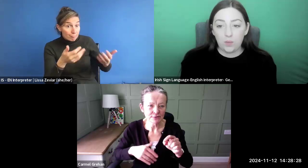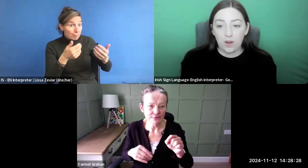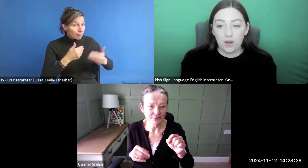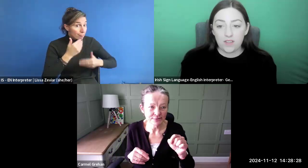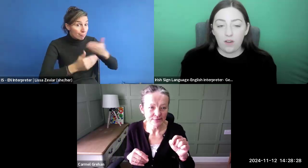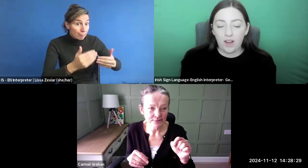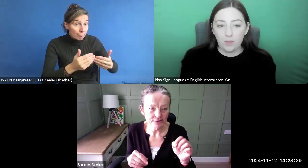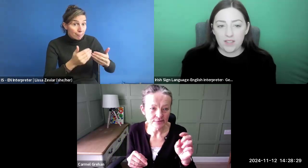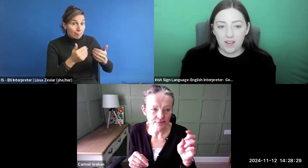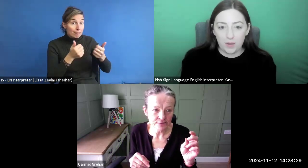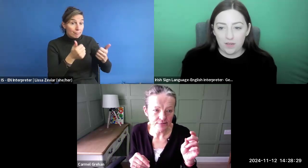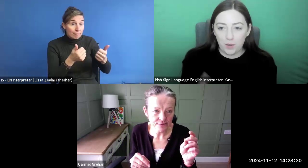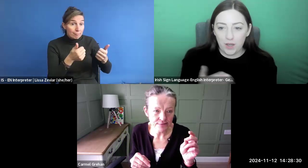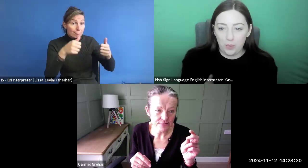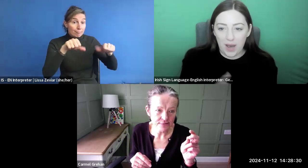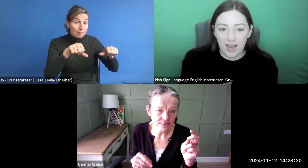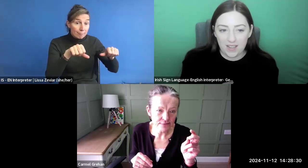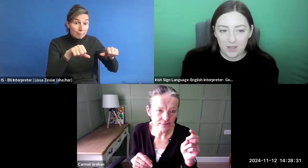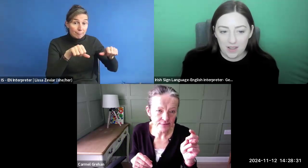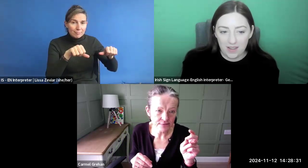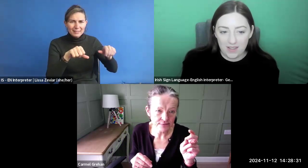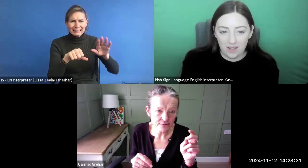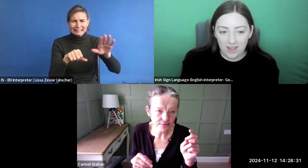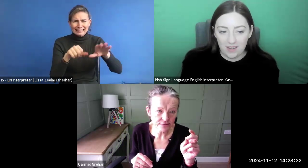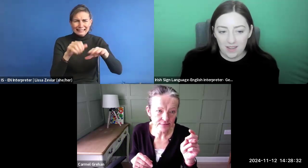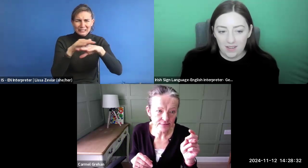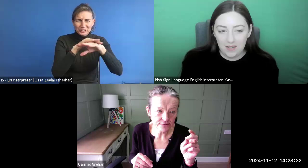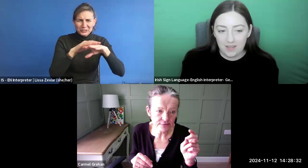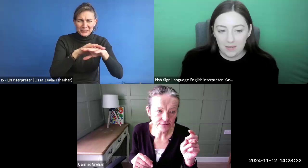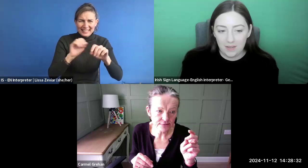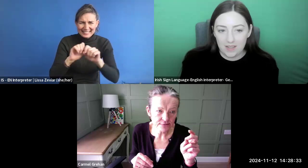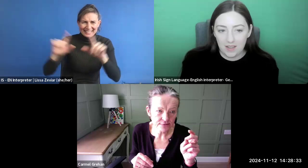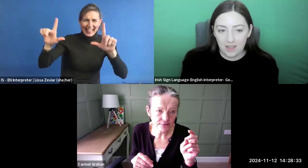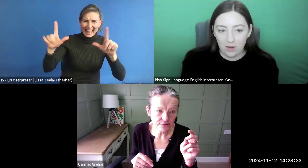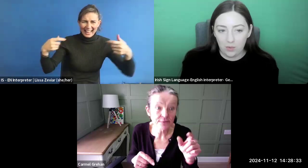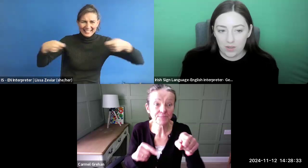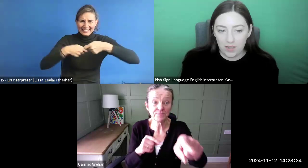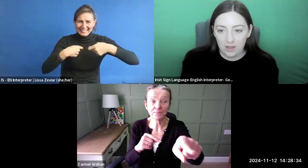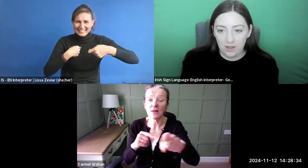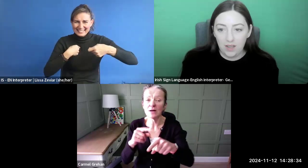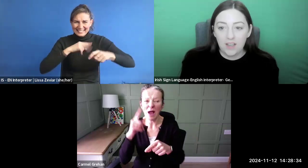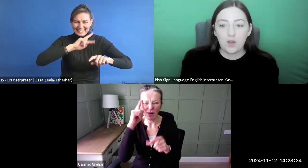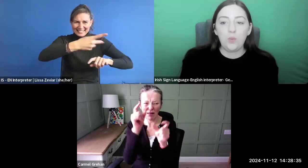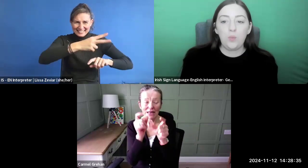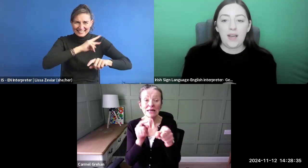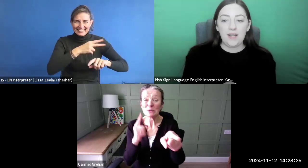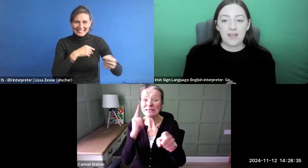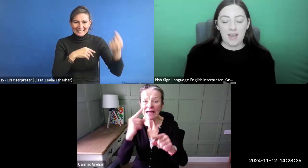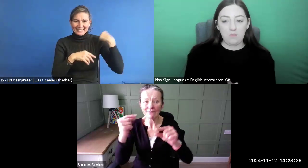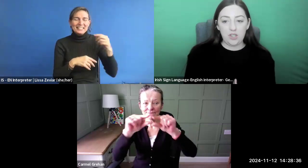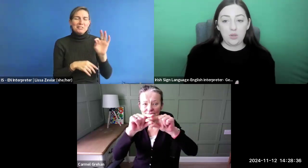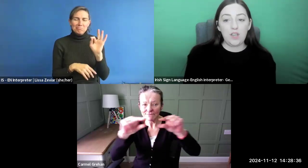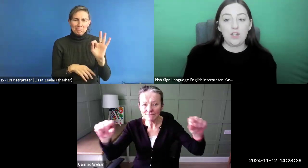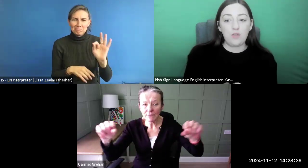and so, sorry, I know my slides are a bit off. If we can go back 2 slides, sorry. They're slightly in the wrong order. So when